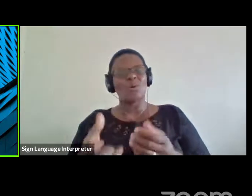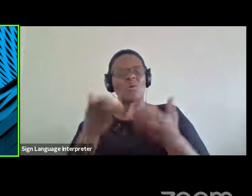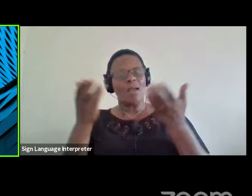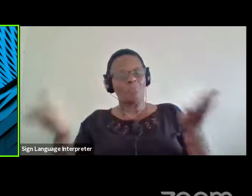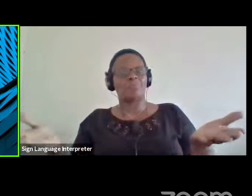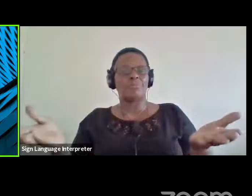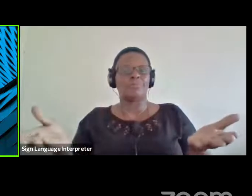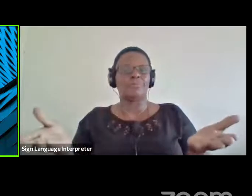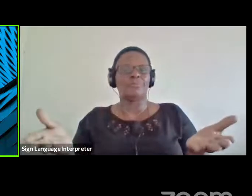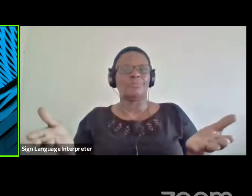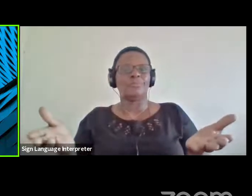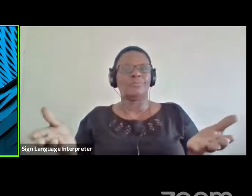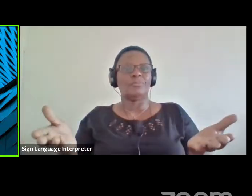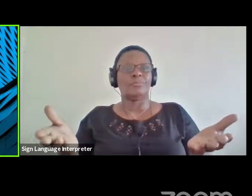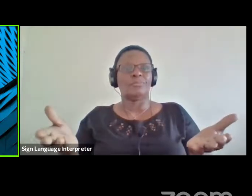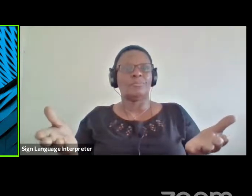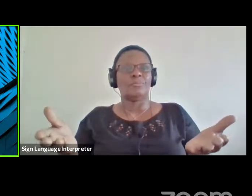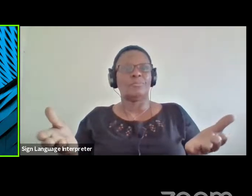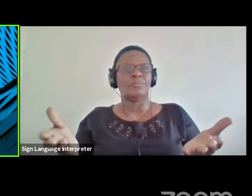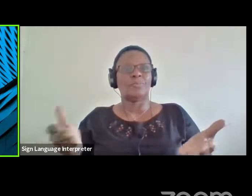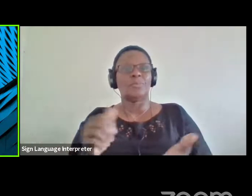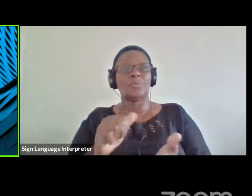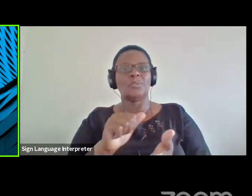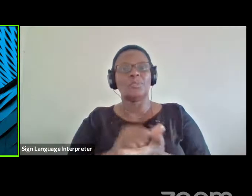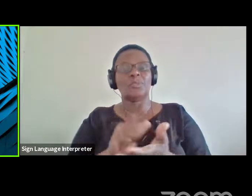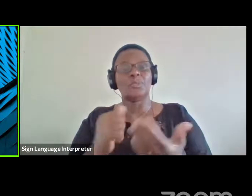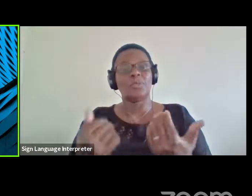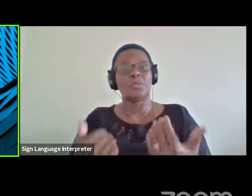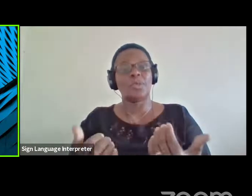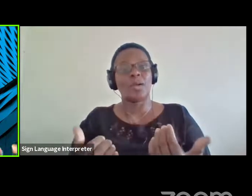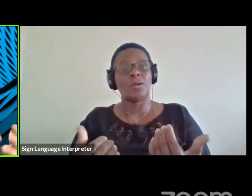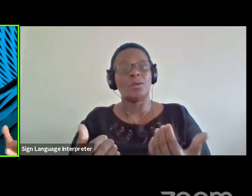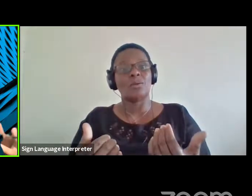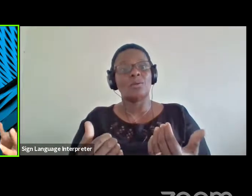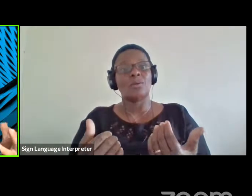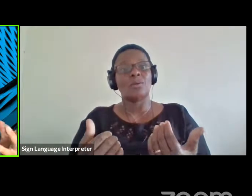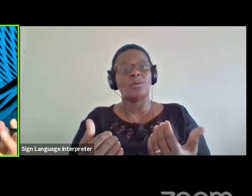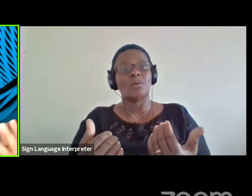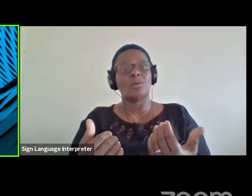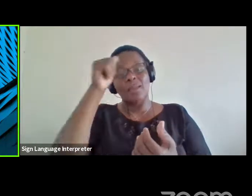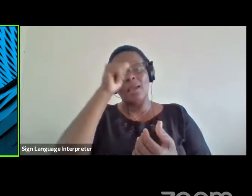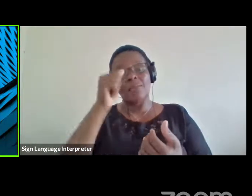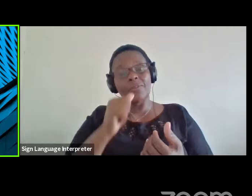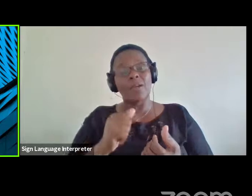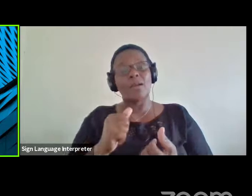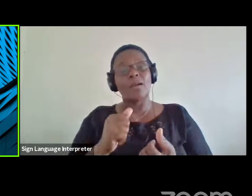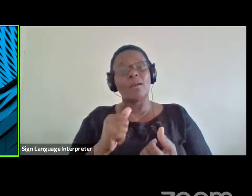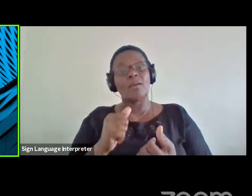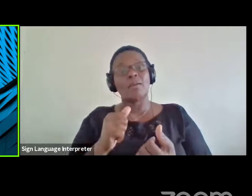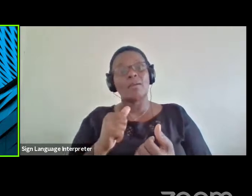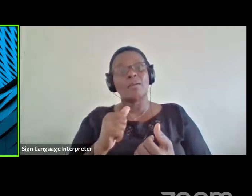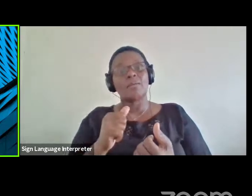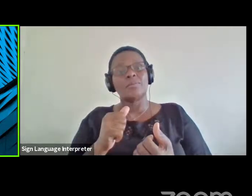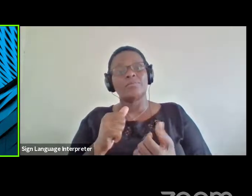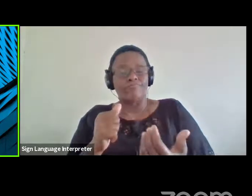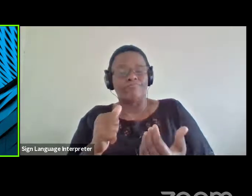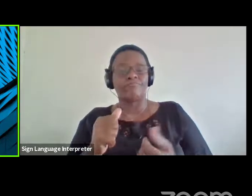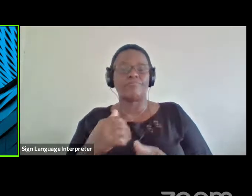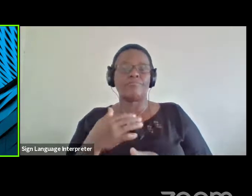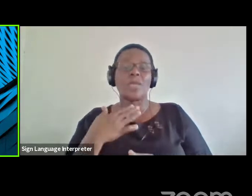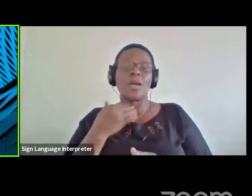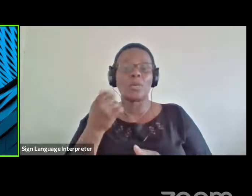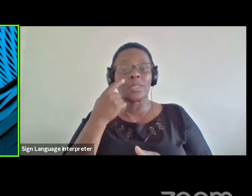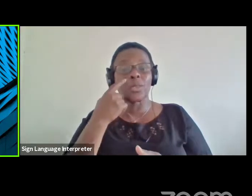by. So yeah, we have seen some growth in Africa, and obviously I think I would love to see more growth.